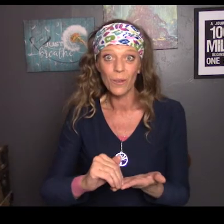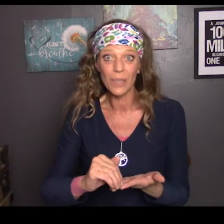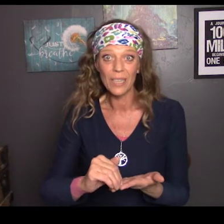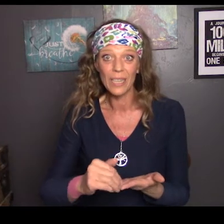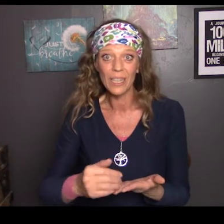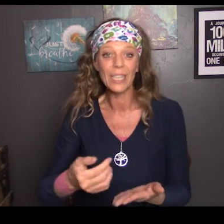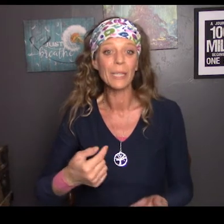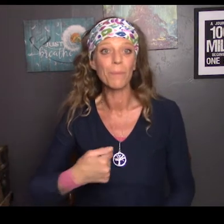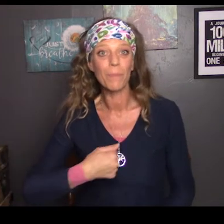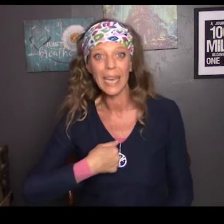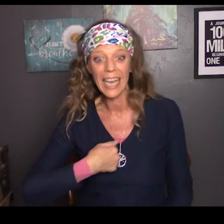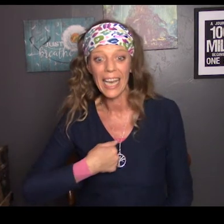excuse me,